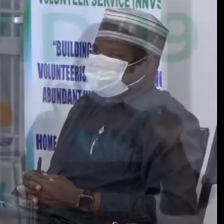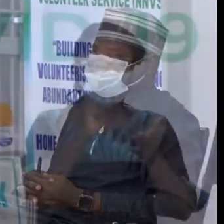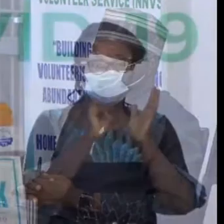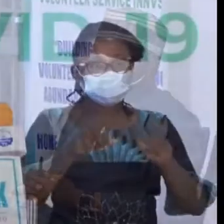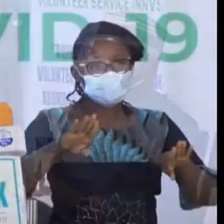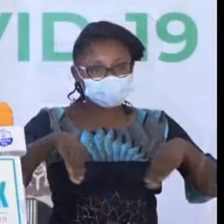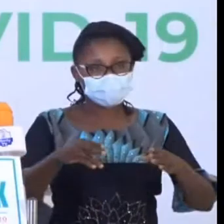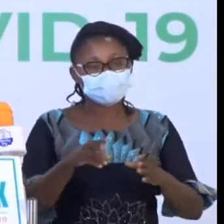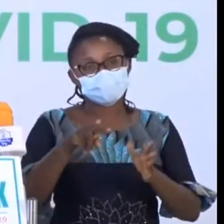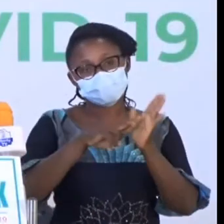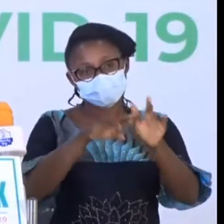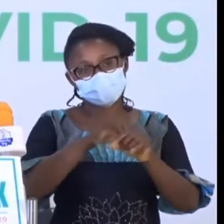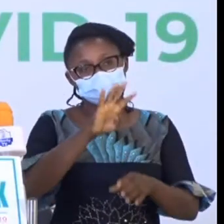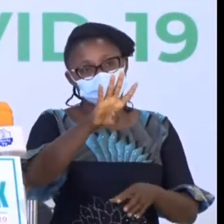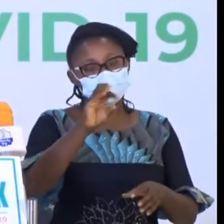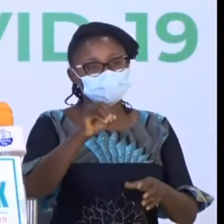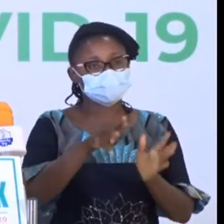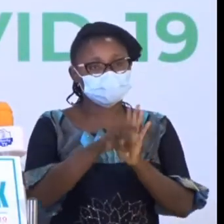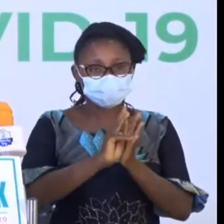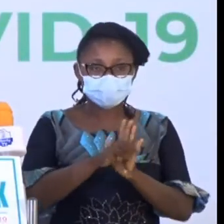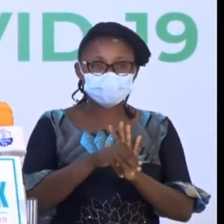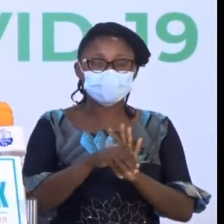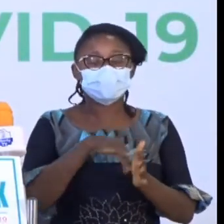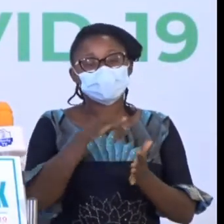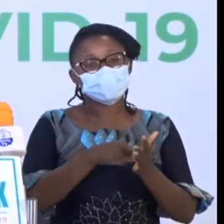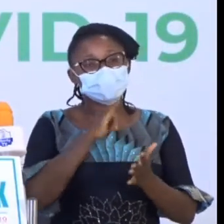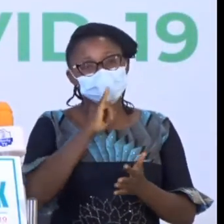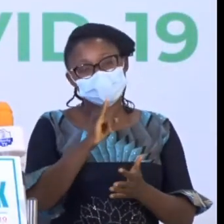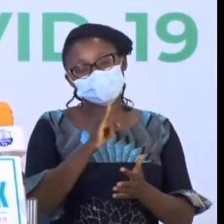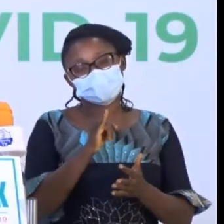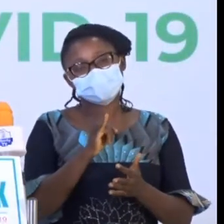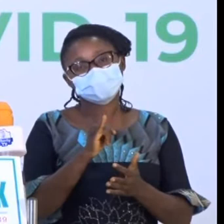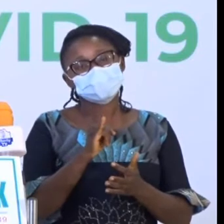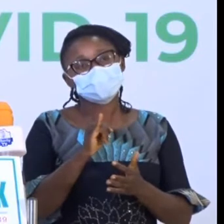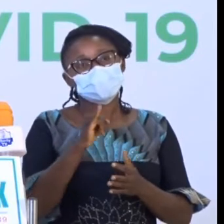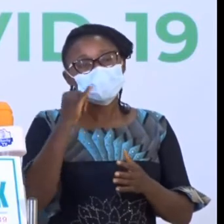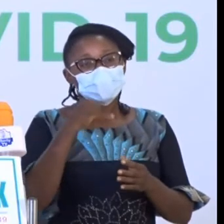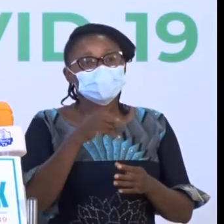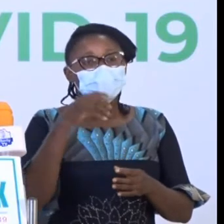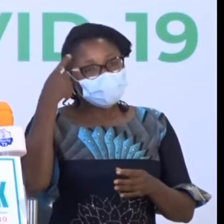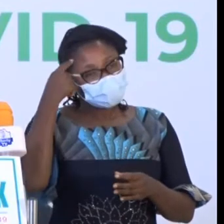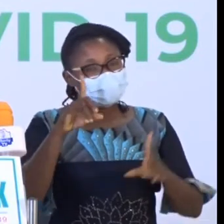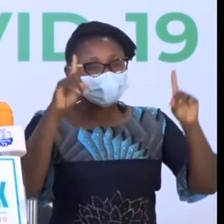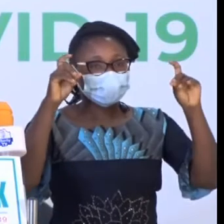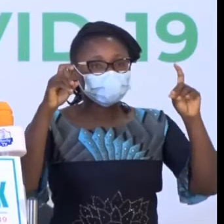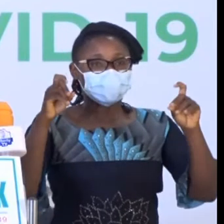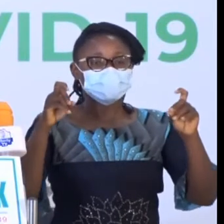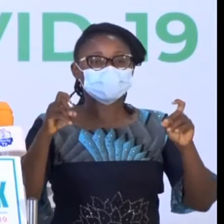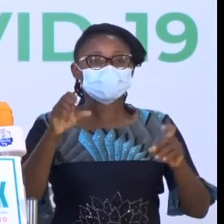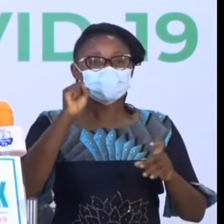treatment. It is the SARS-CoV-2 isothermal molecular assay,